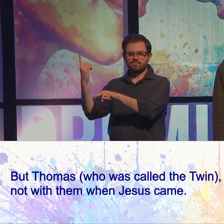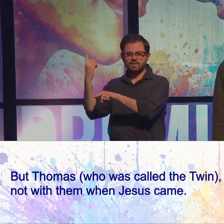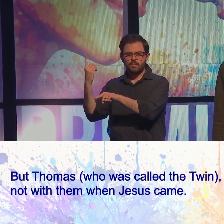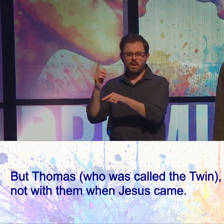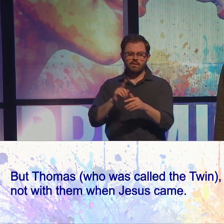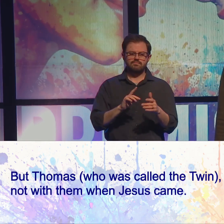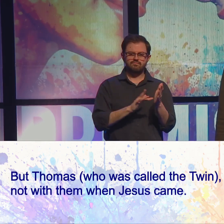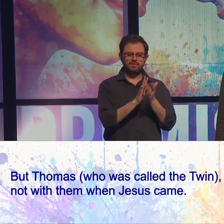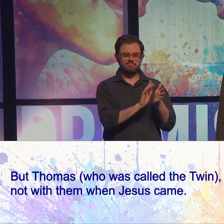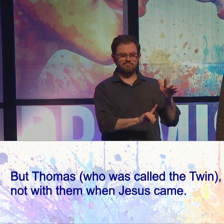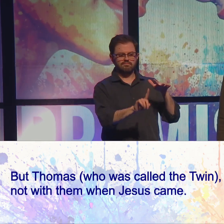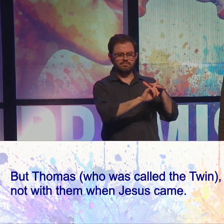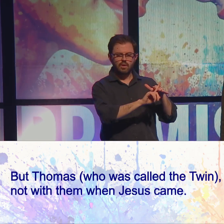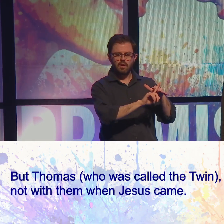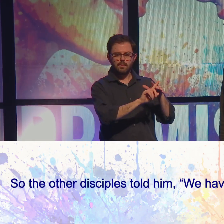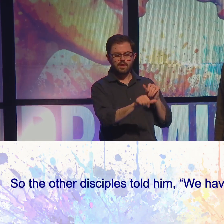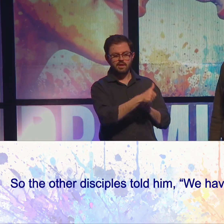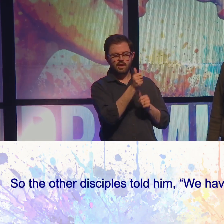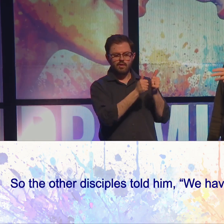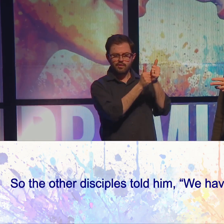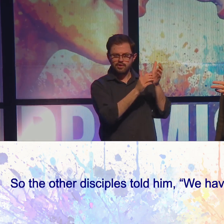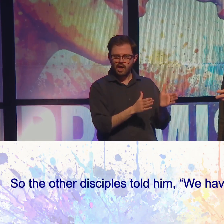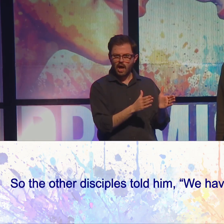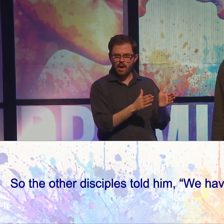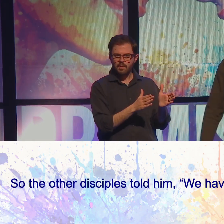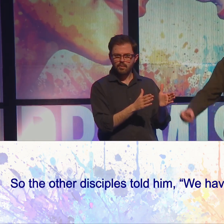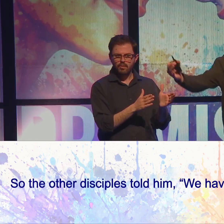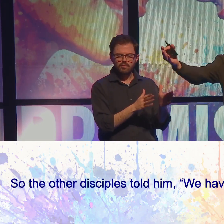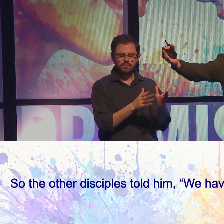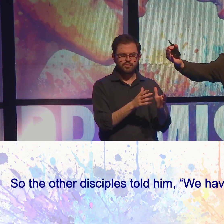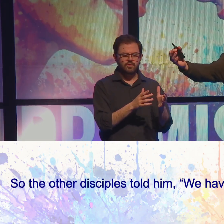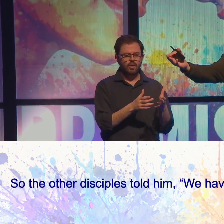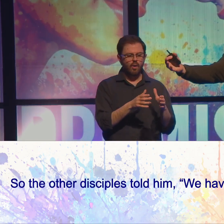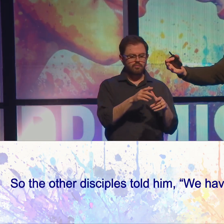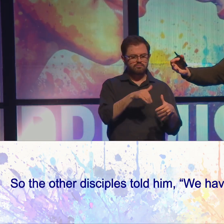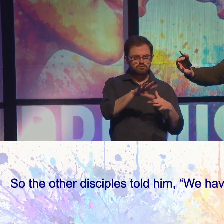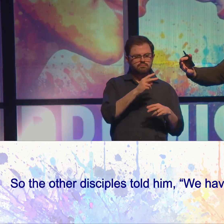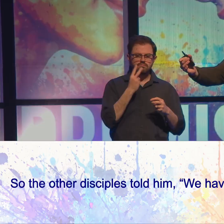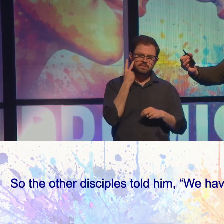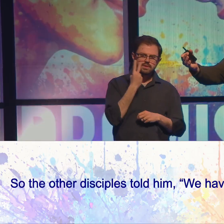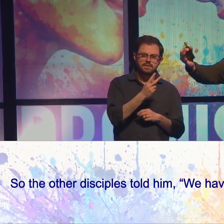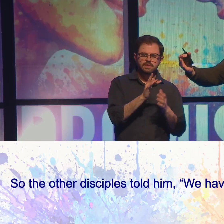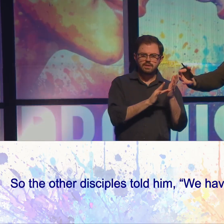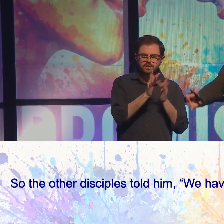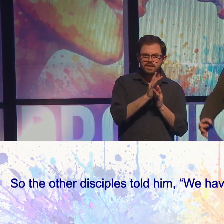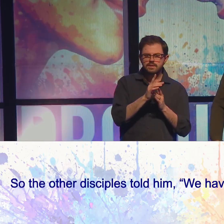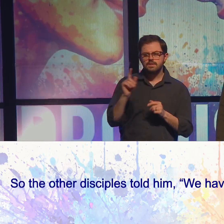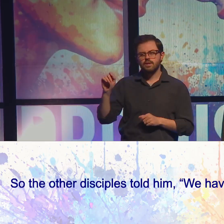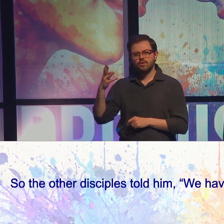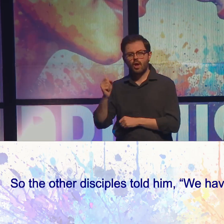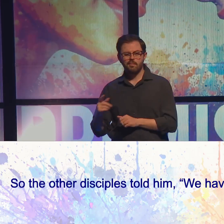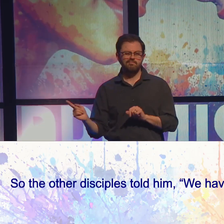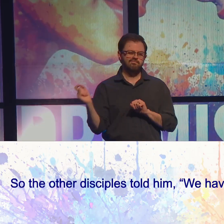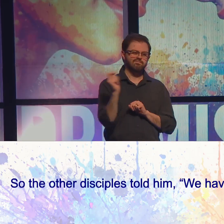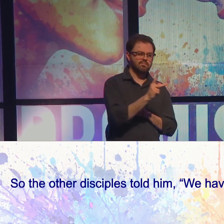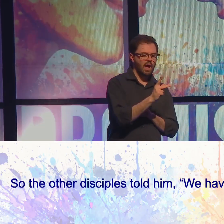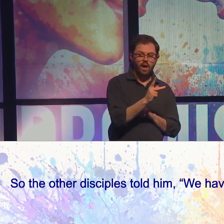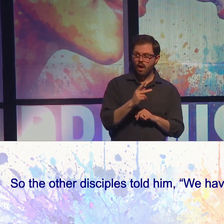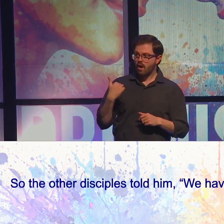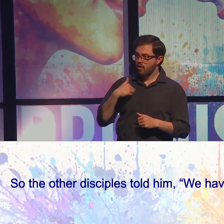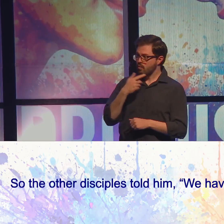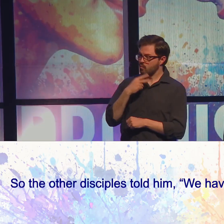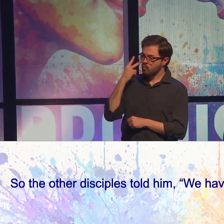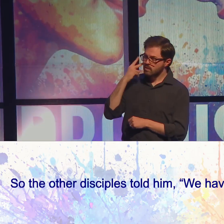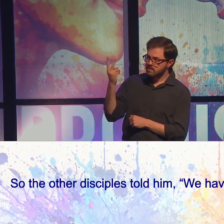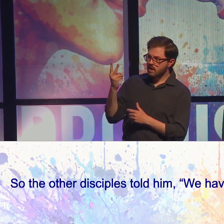shows up. And the other disciples, when Thomas shows up, they say, we've seen the Lord. We saw Jesus. And again, like I